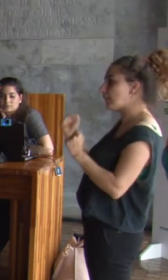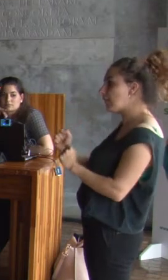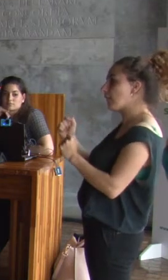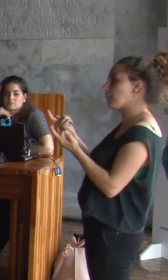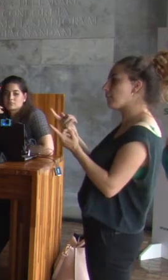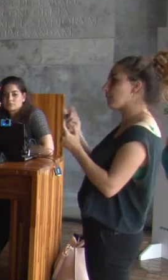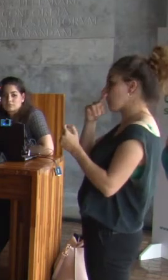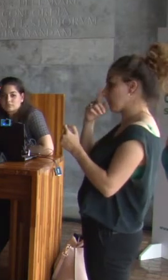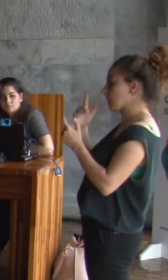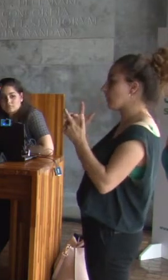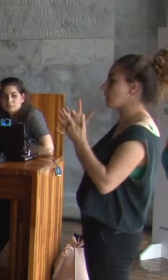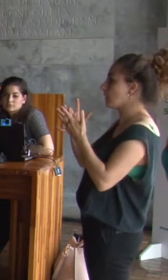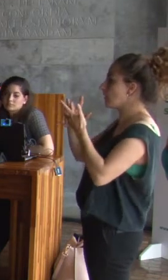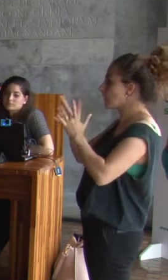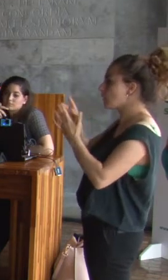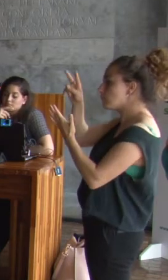through pages